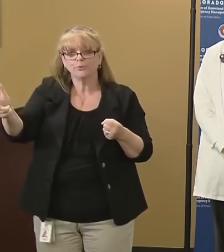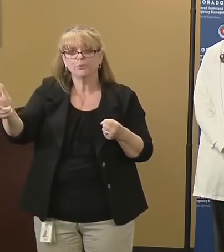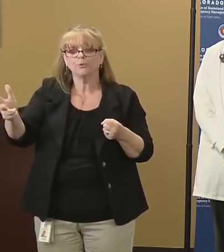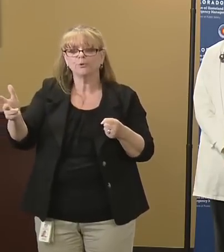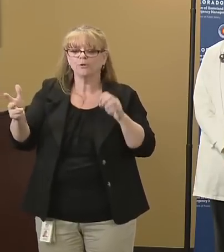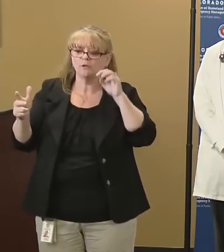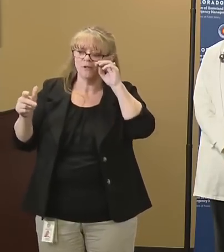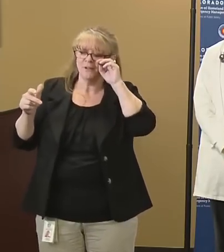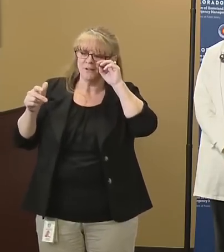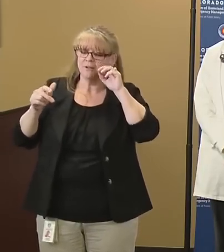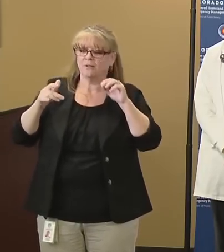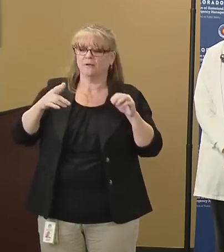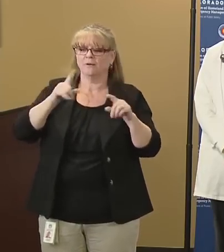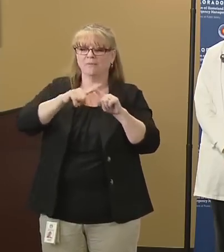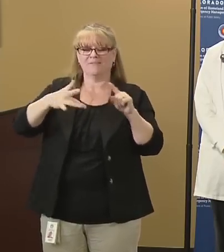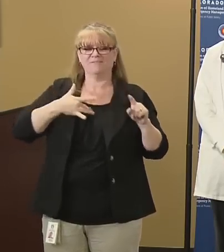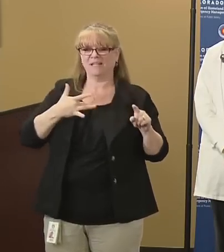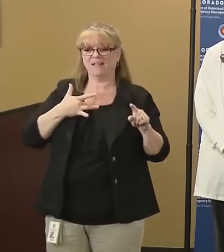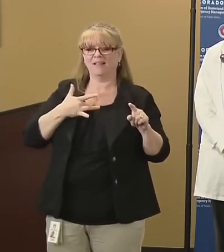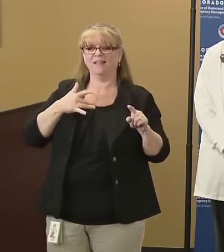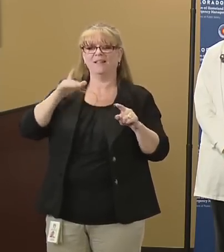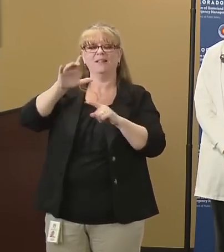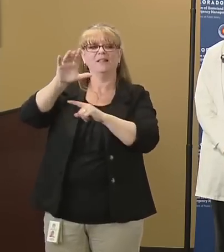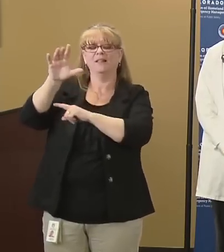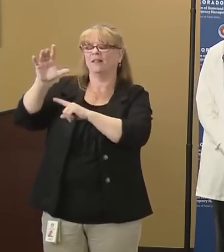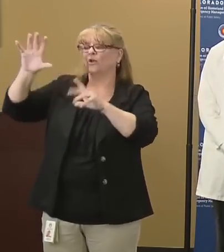President Trump has moved it to April 30th.